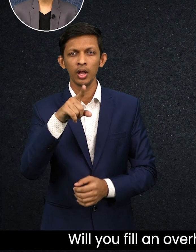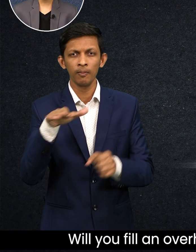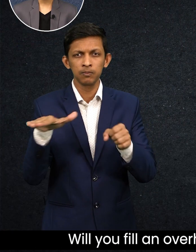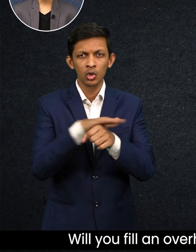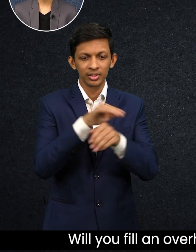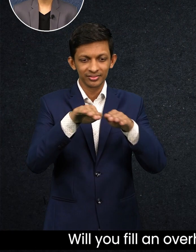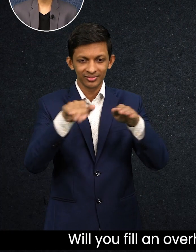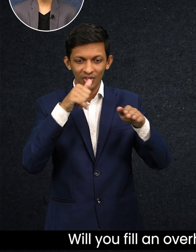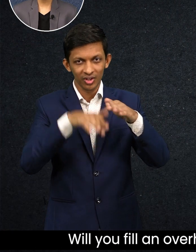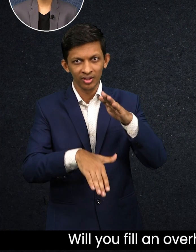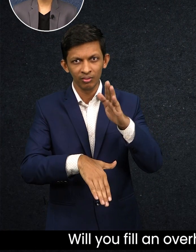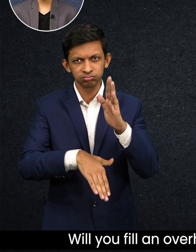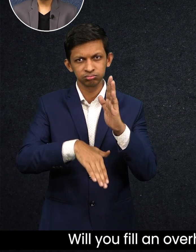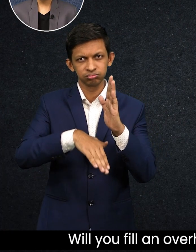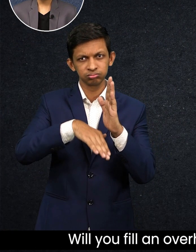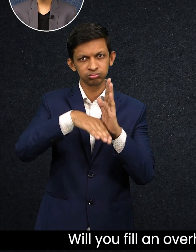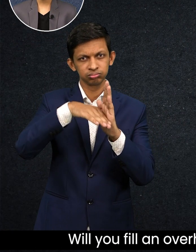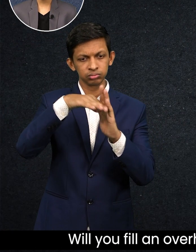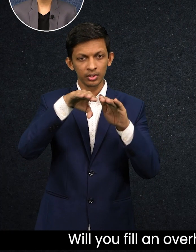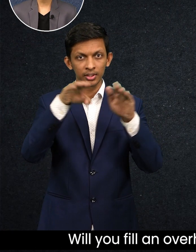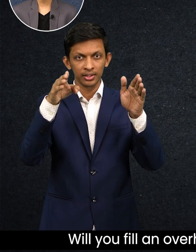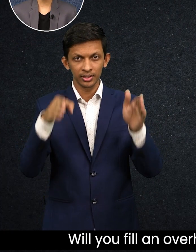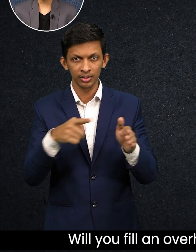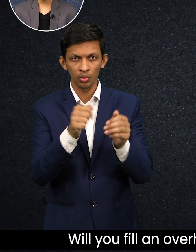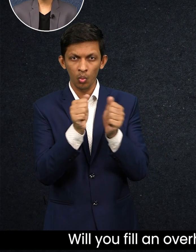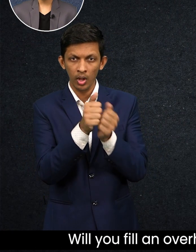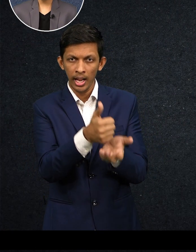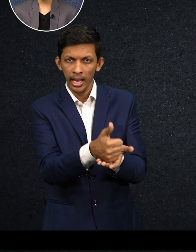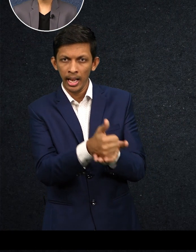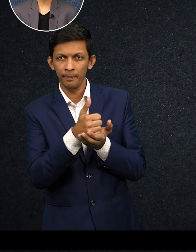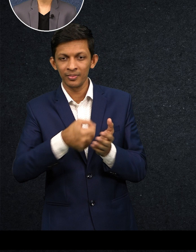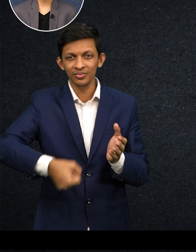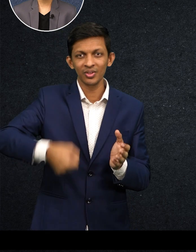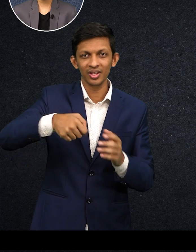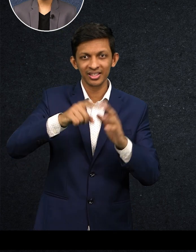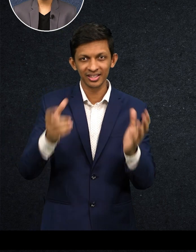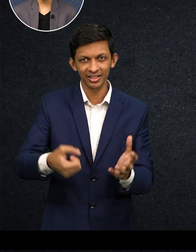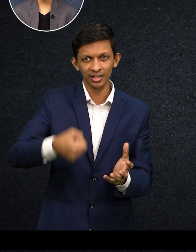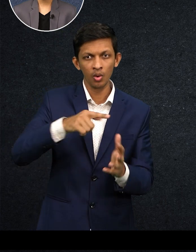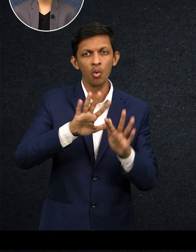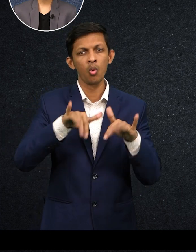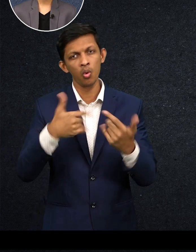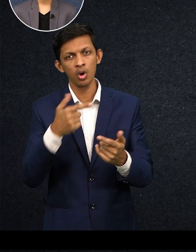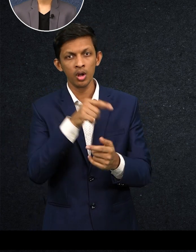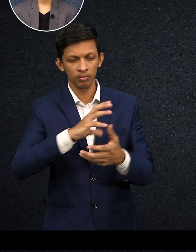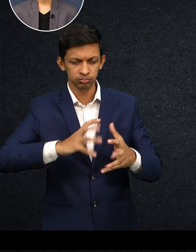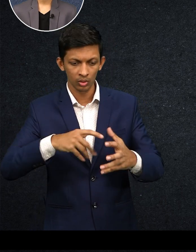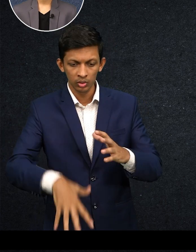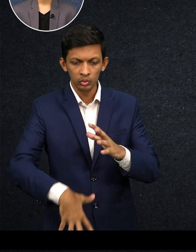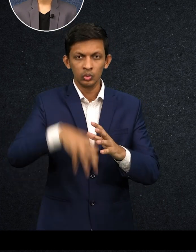Will you fill an overhead water tank with the help of a bucket or an electric motor?